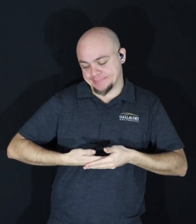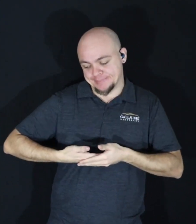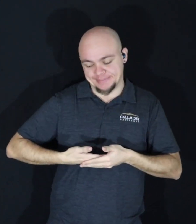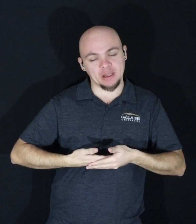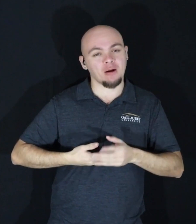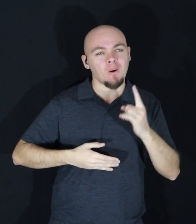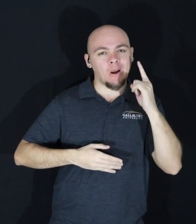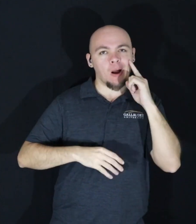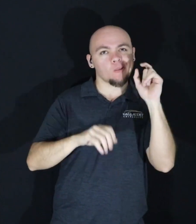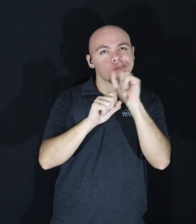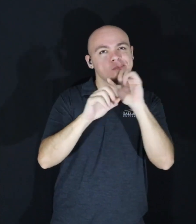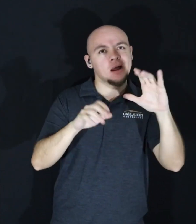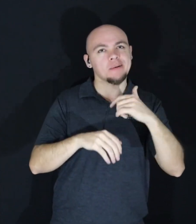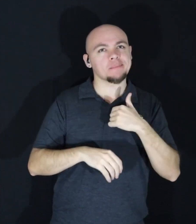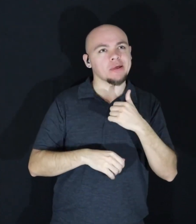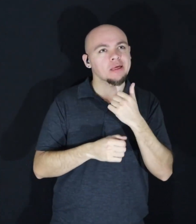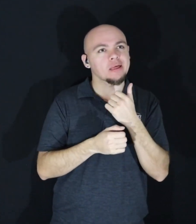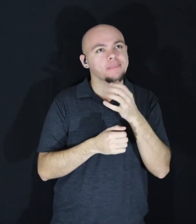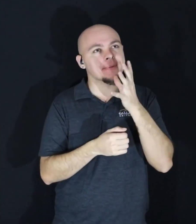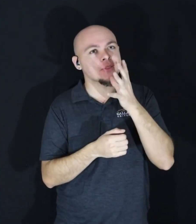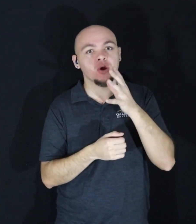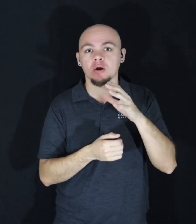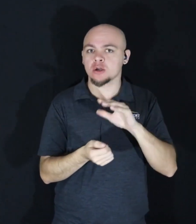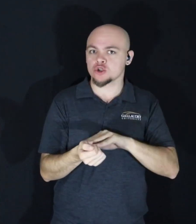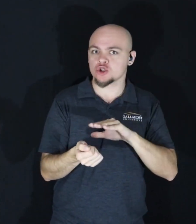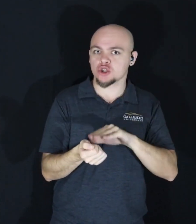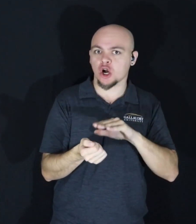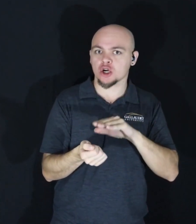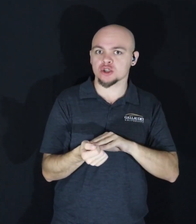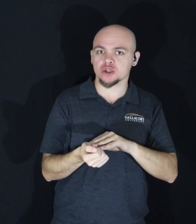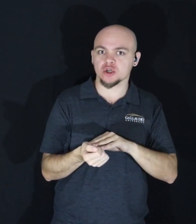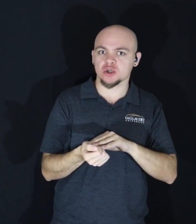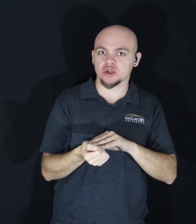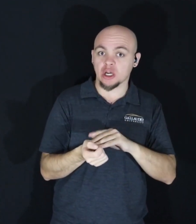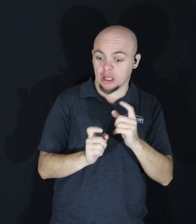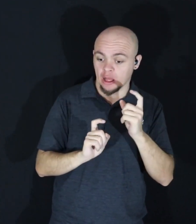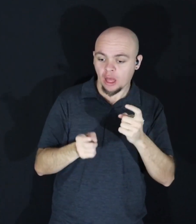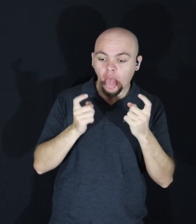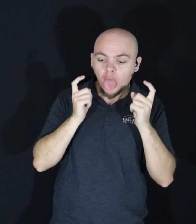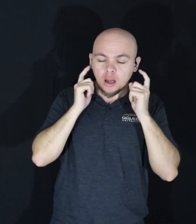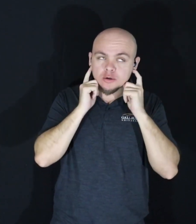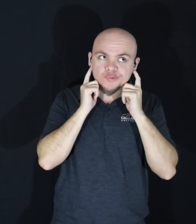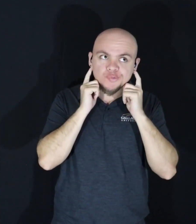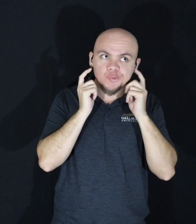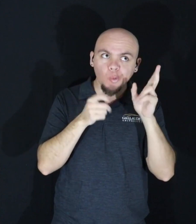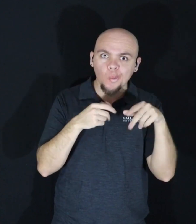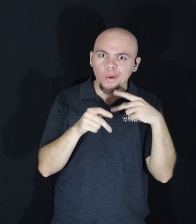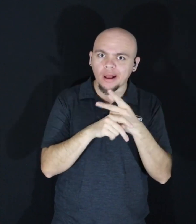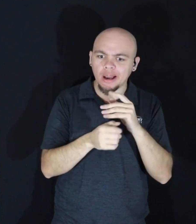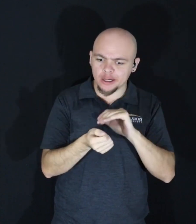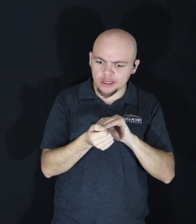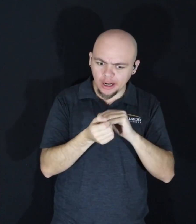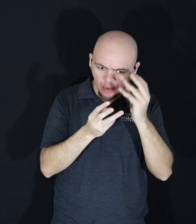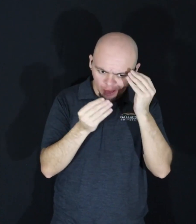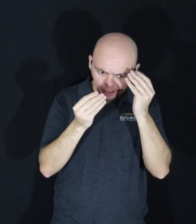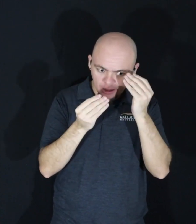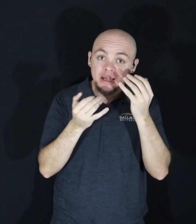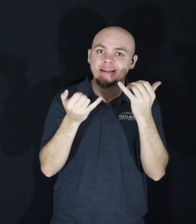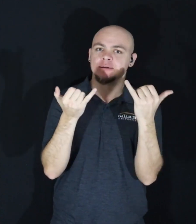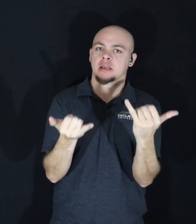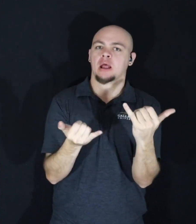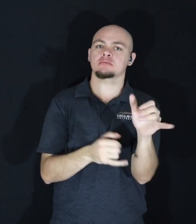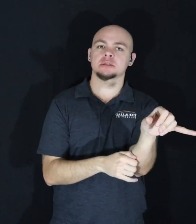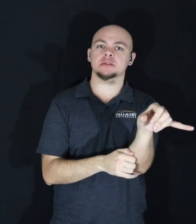we would be. When we got doctor's kits for our birthdays, we thought about what kind of doctor we wanted to be. You need to do the same thing now.